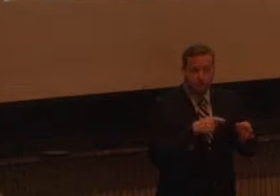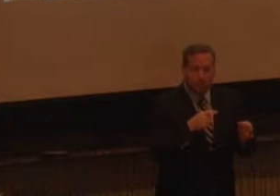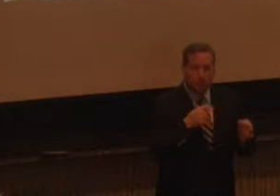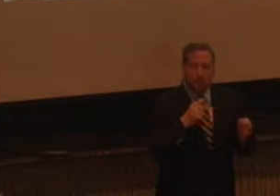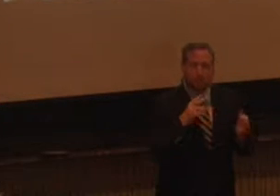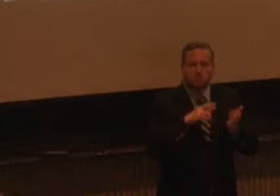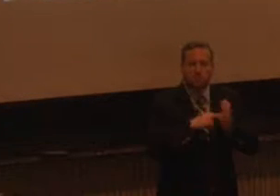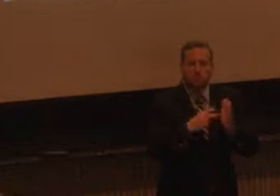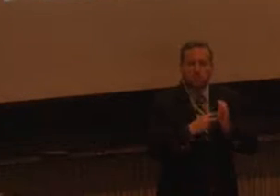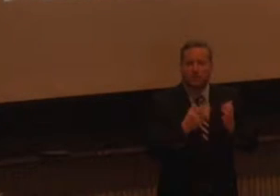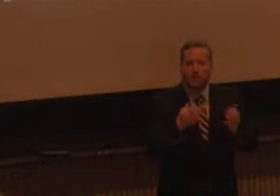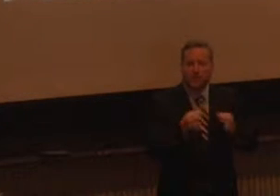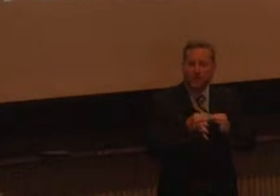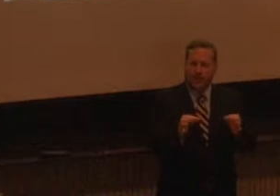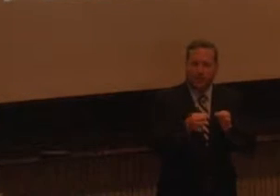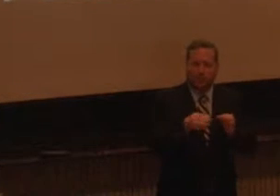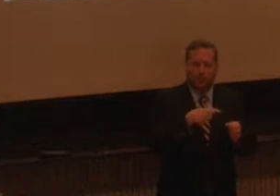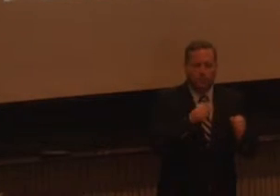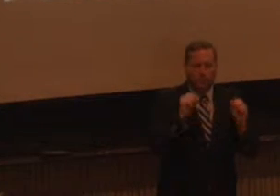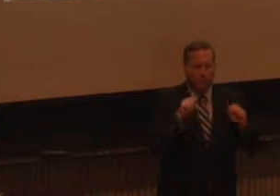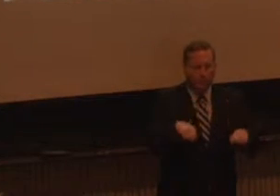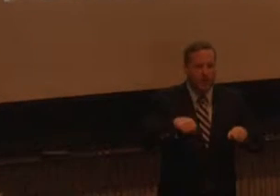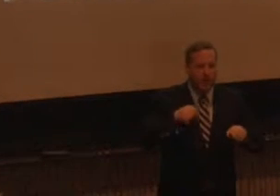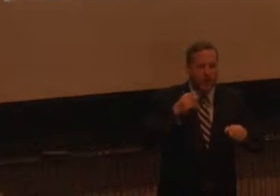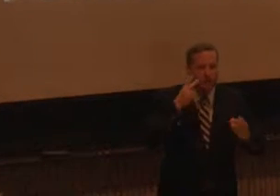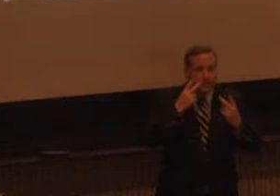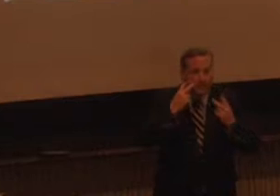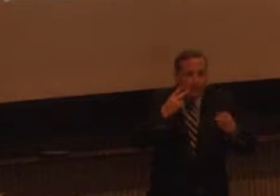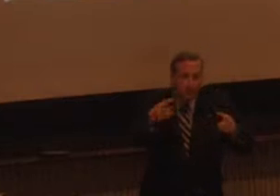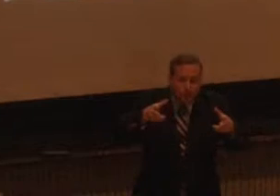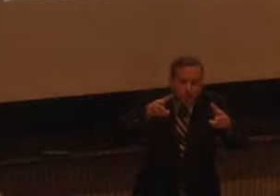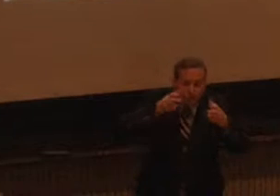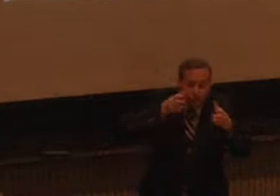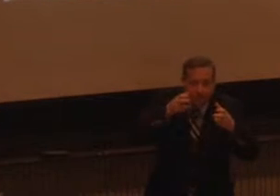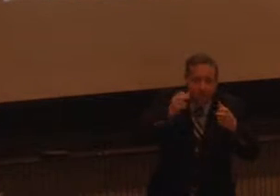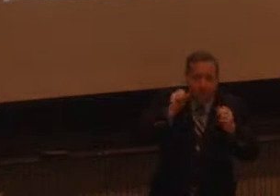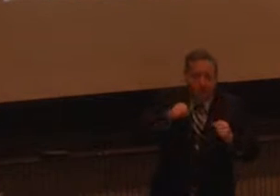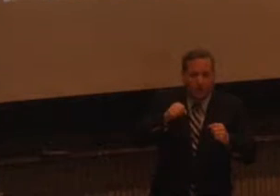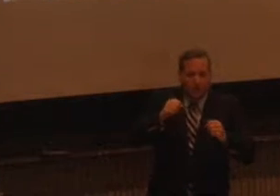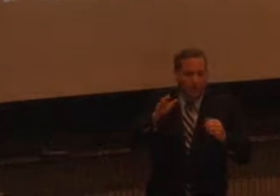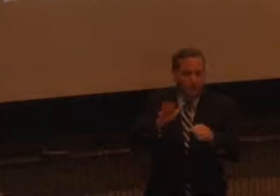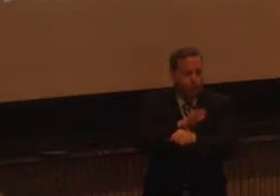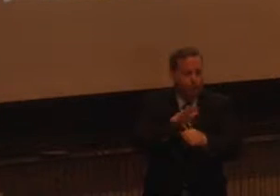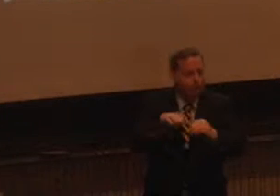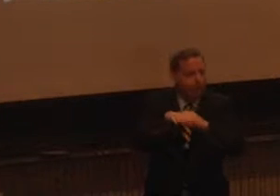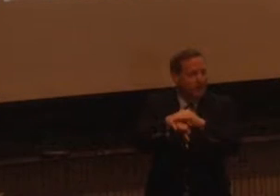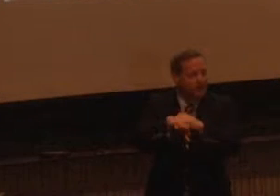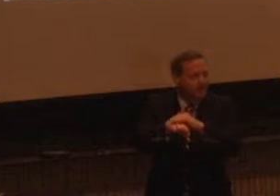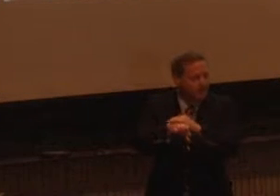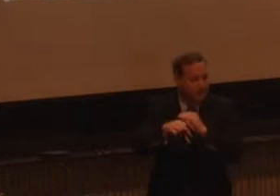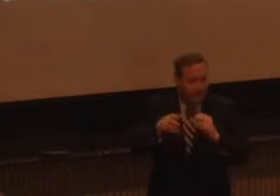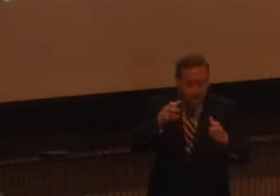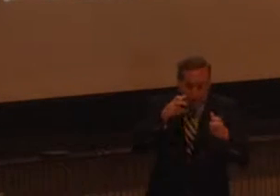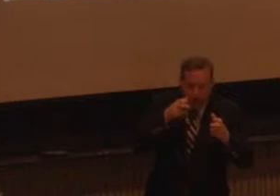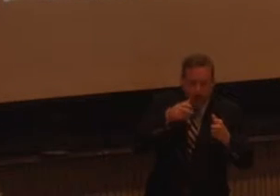that if students have a strong first language and they have visual access,